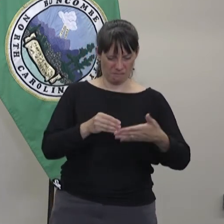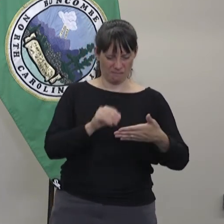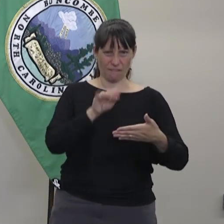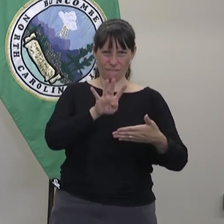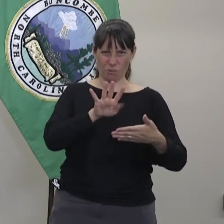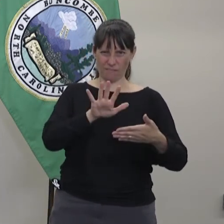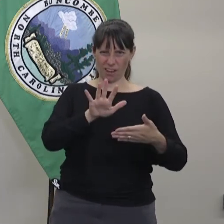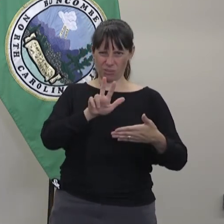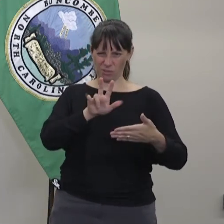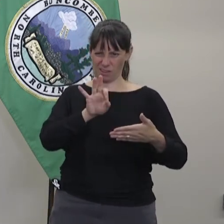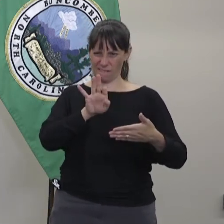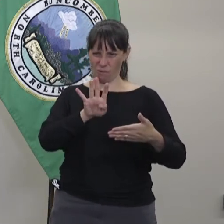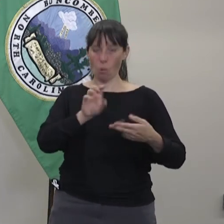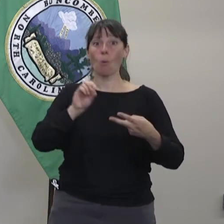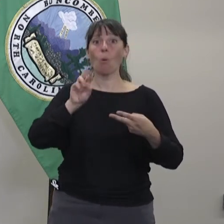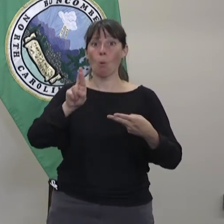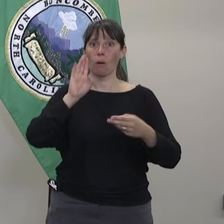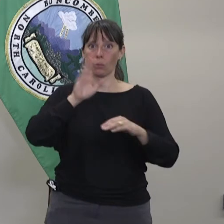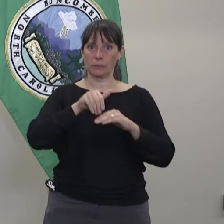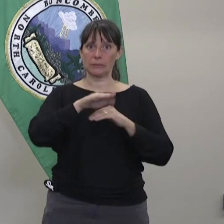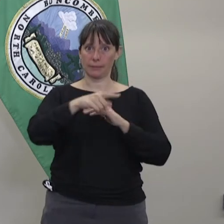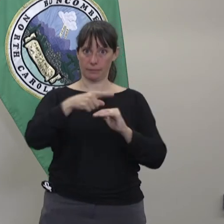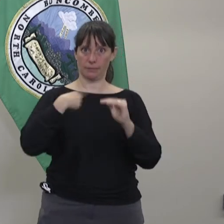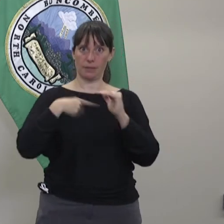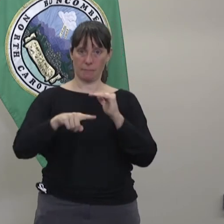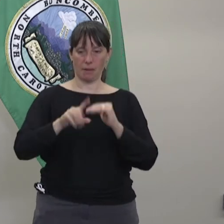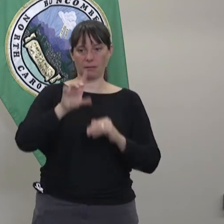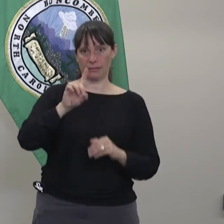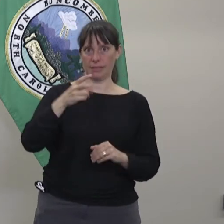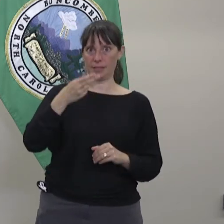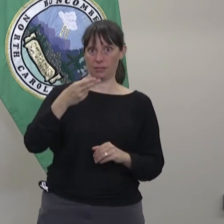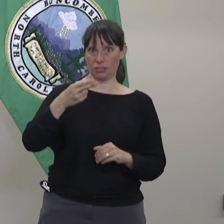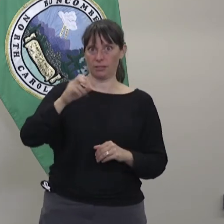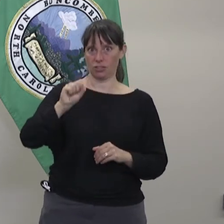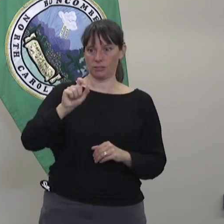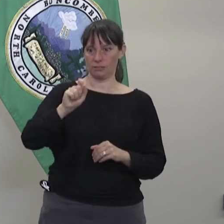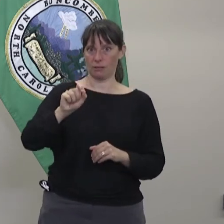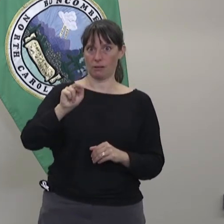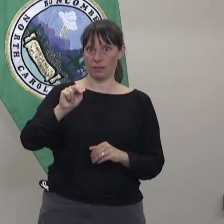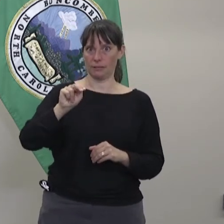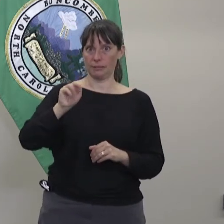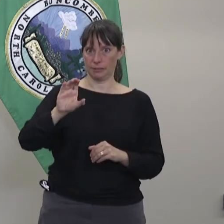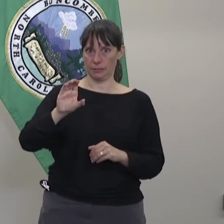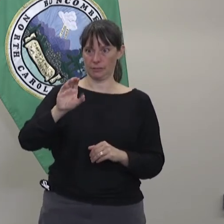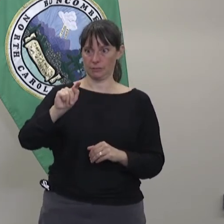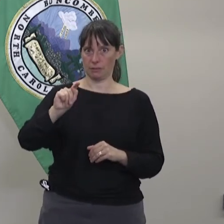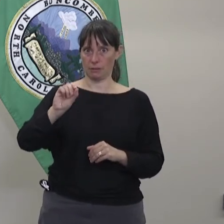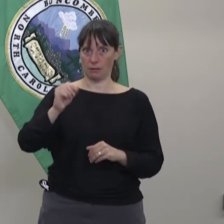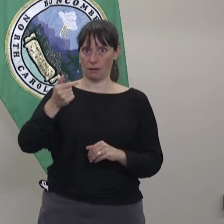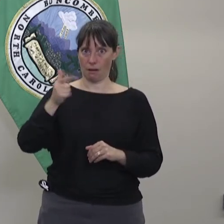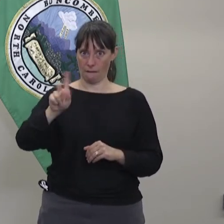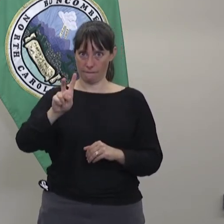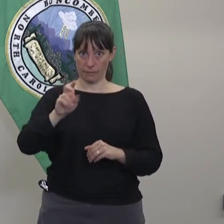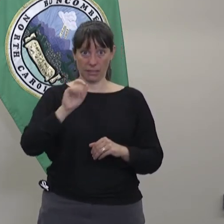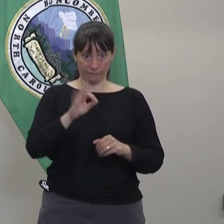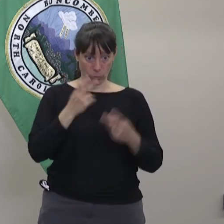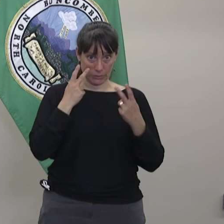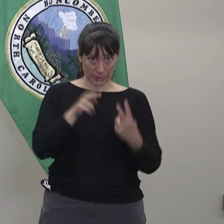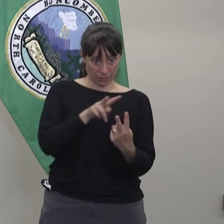dhhs.nc.gov with follow-up phone calls from their local health department or NC Outreach